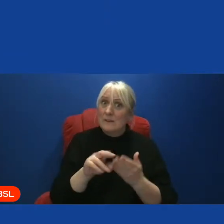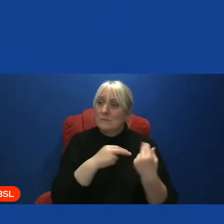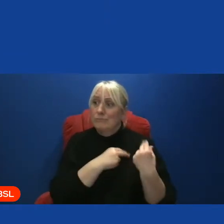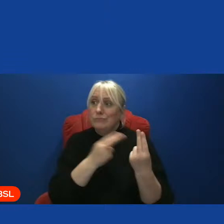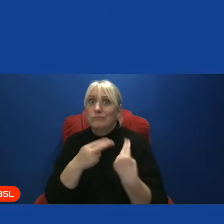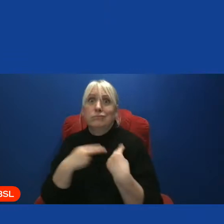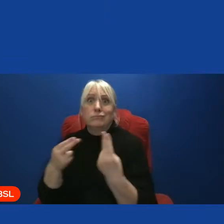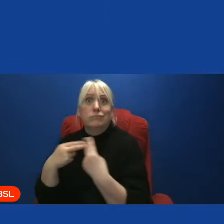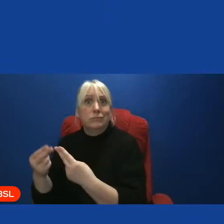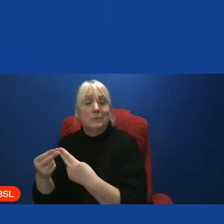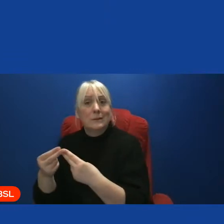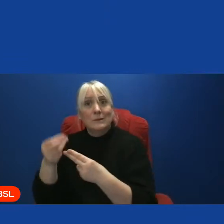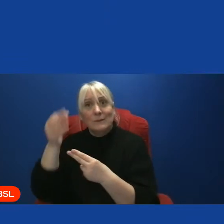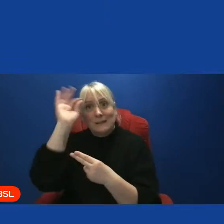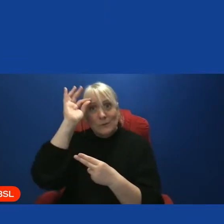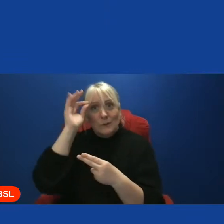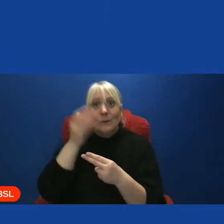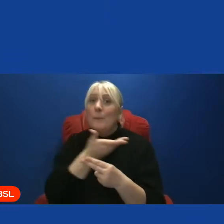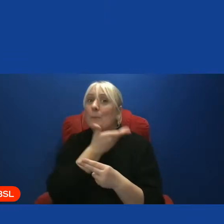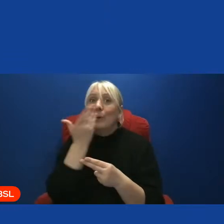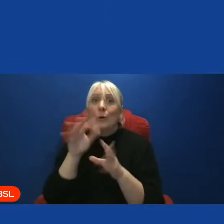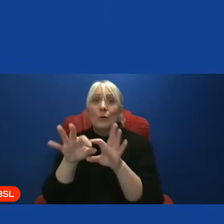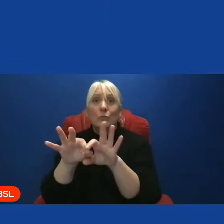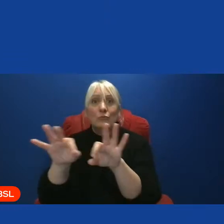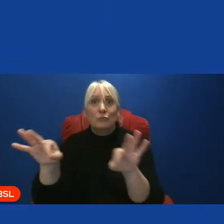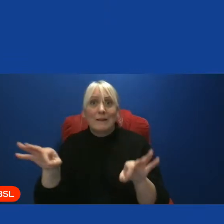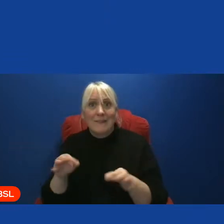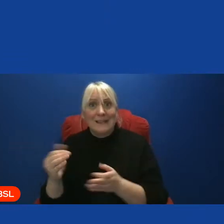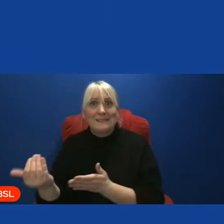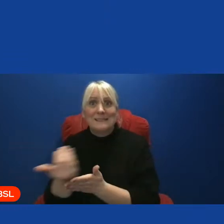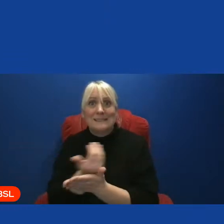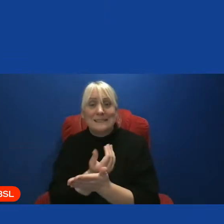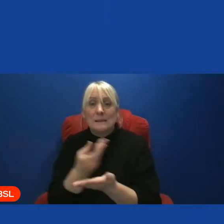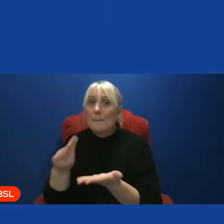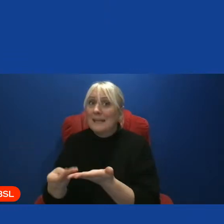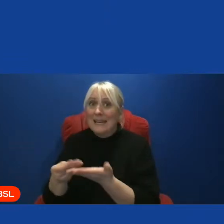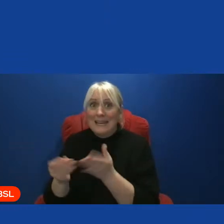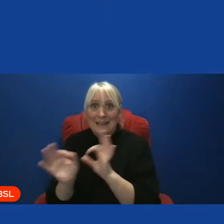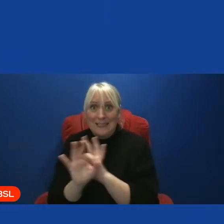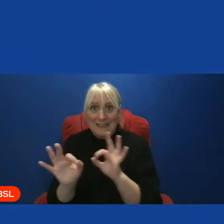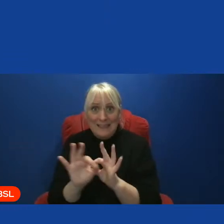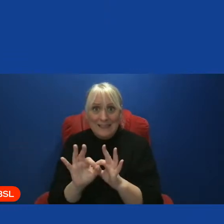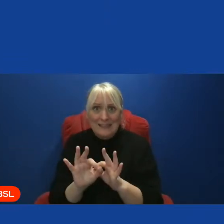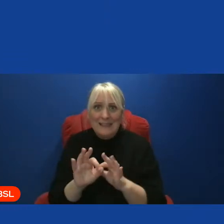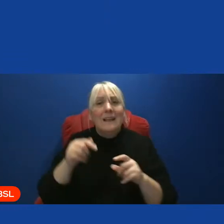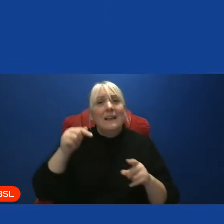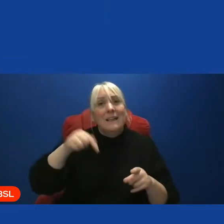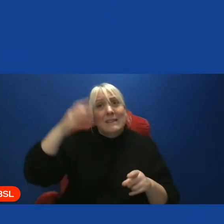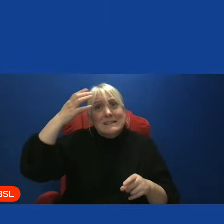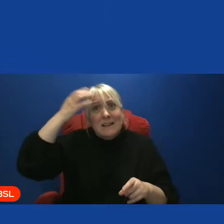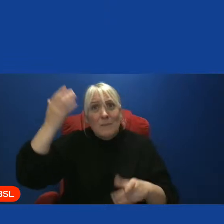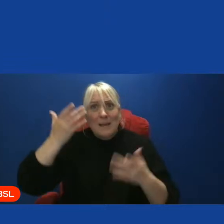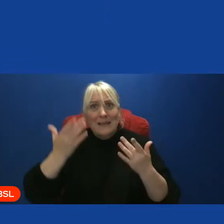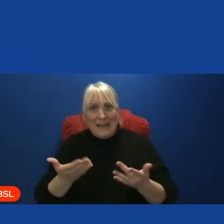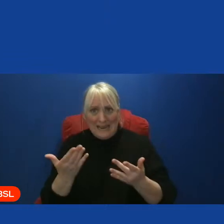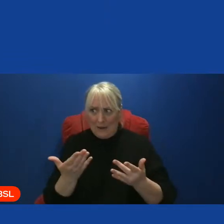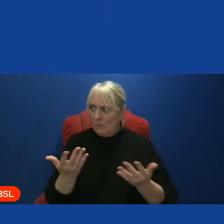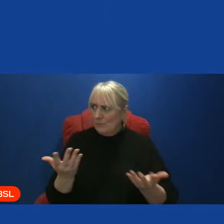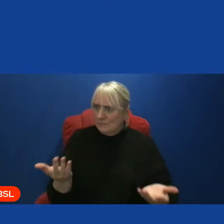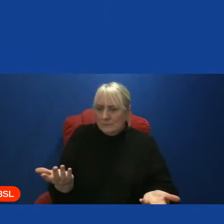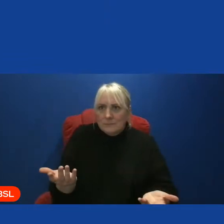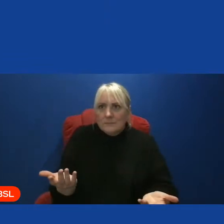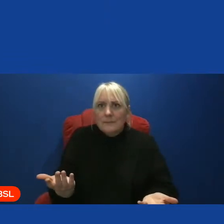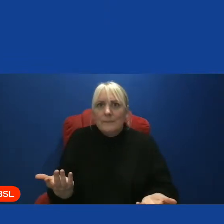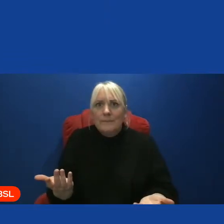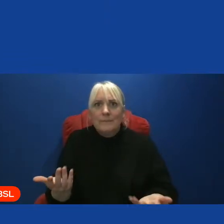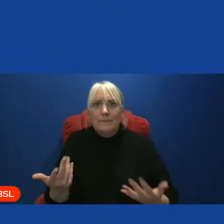and there is no ring fence money for crisis. How does that work? So how is this government now expecting to lower